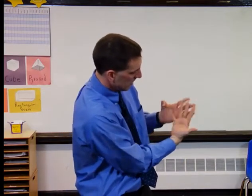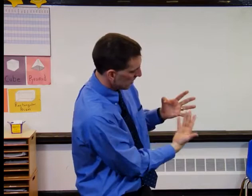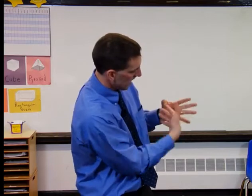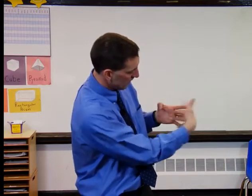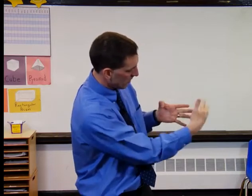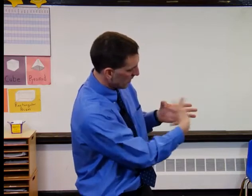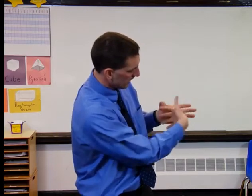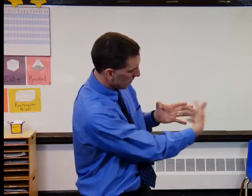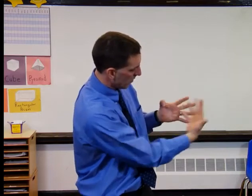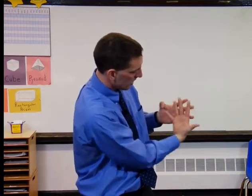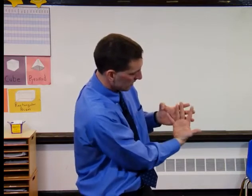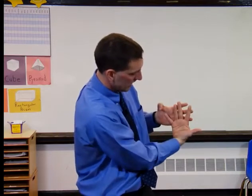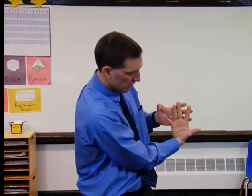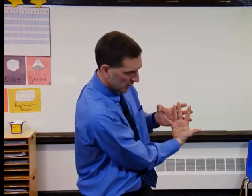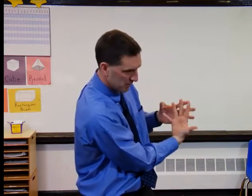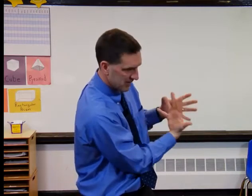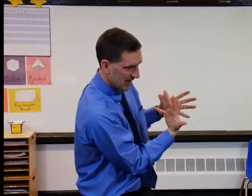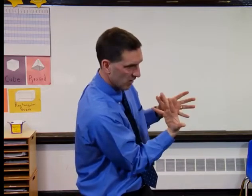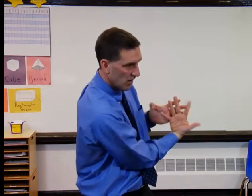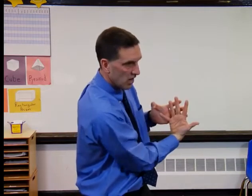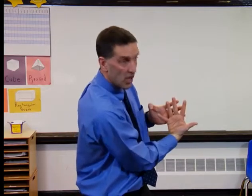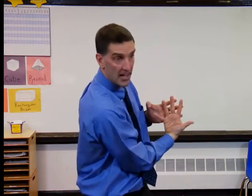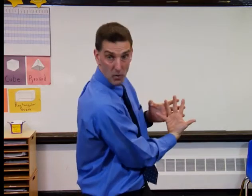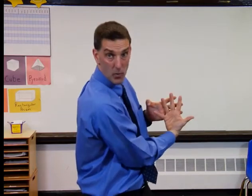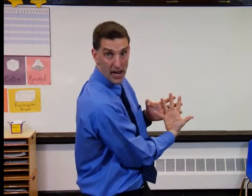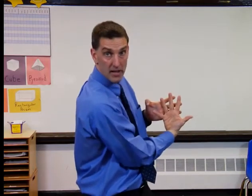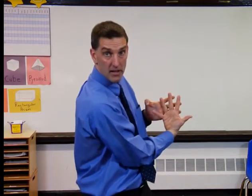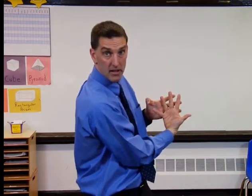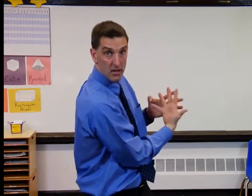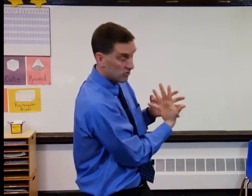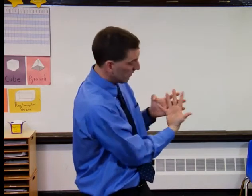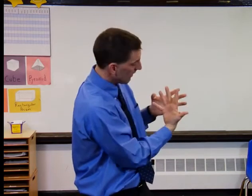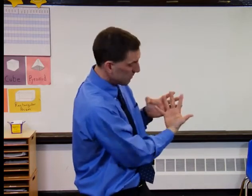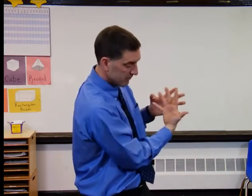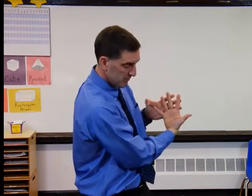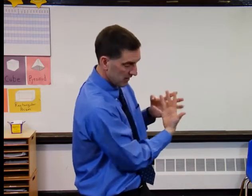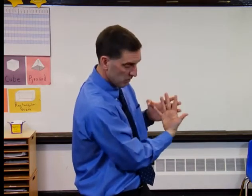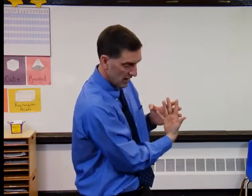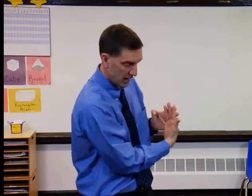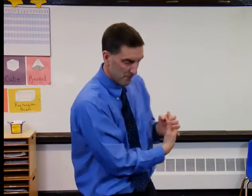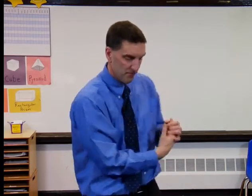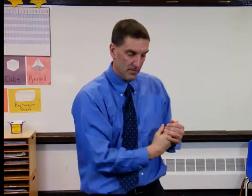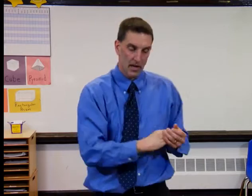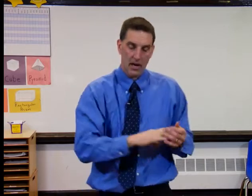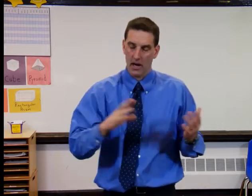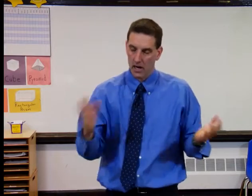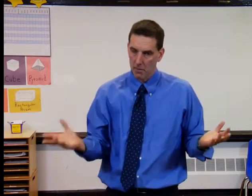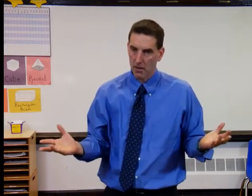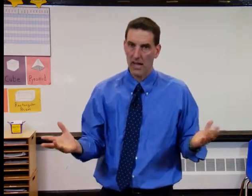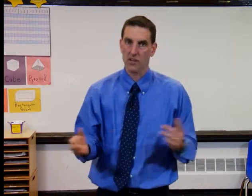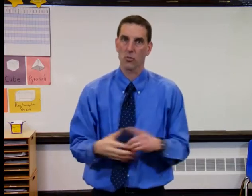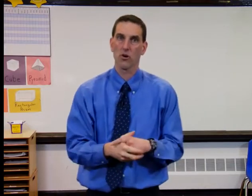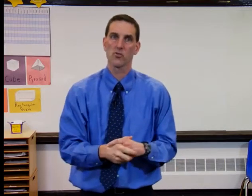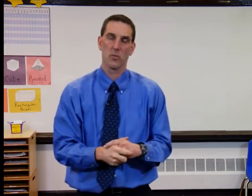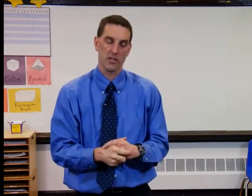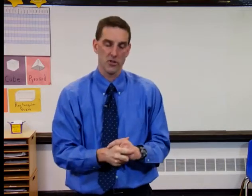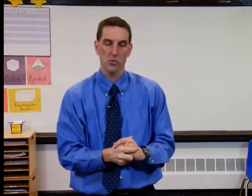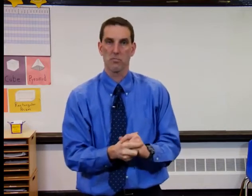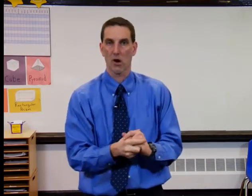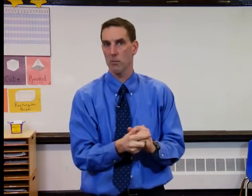you have going across and going up and down an array. So that would be, for me, array. A couple of last words. When we do problem